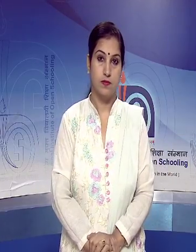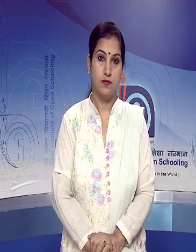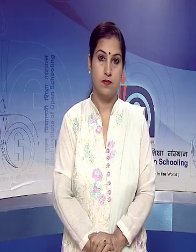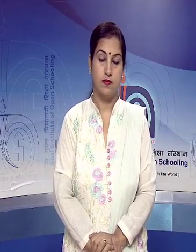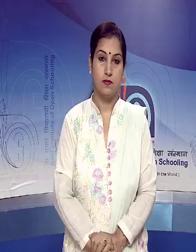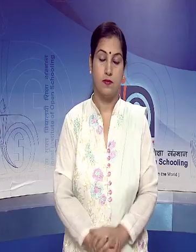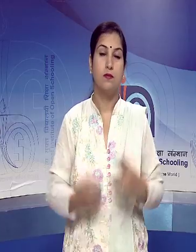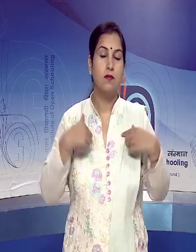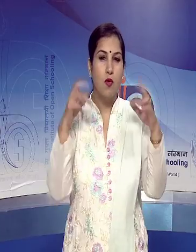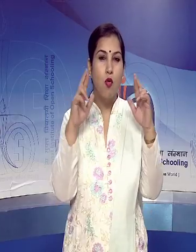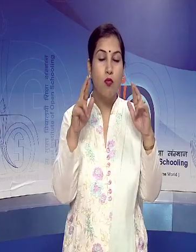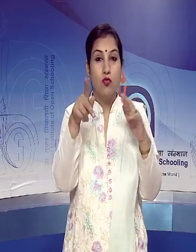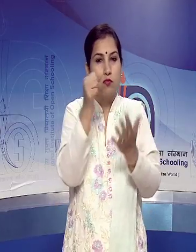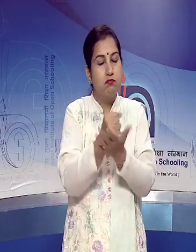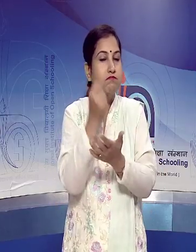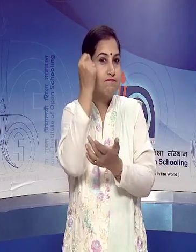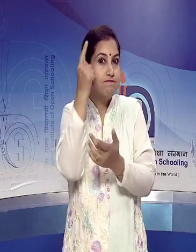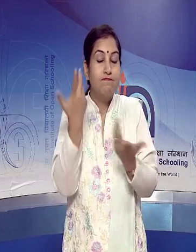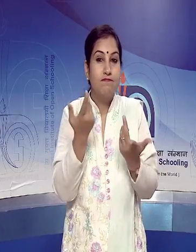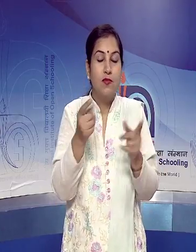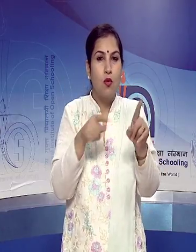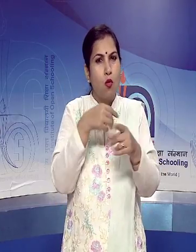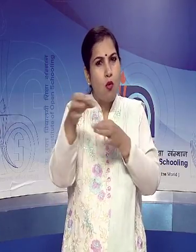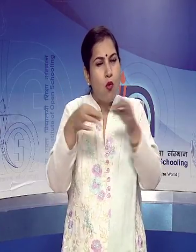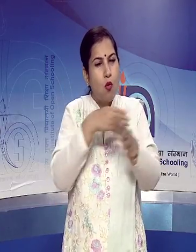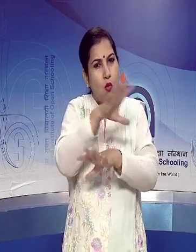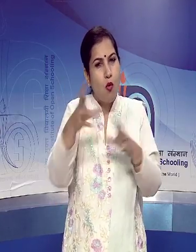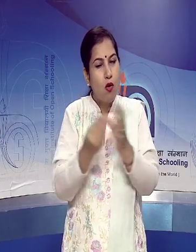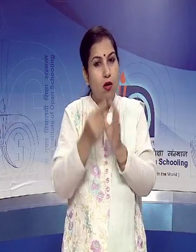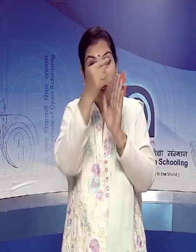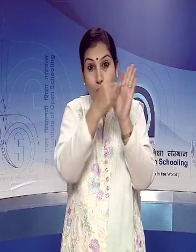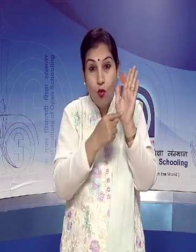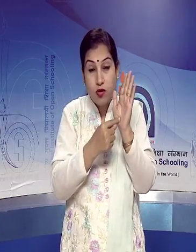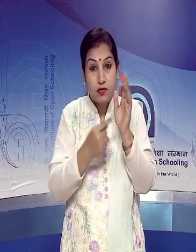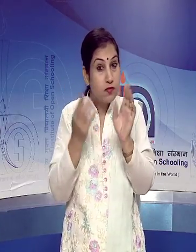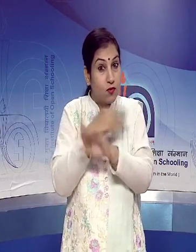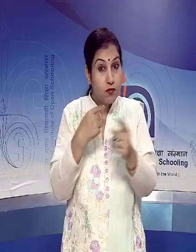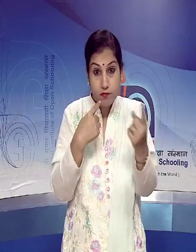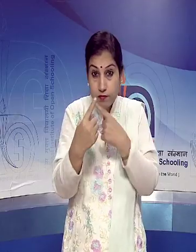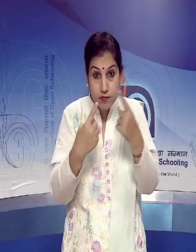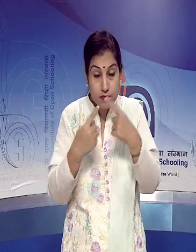I hope you must have understood all the points we discussed in this video.